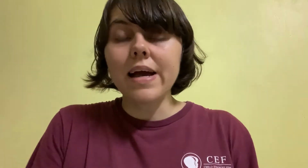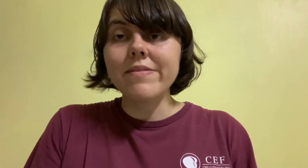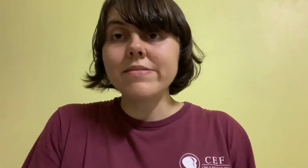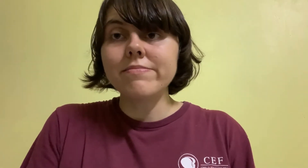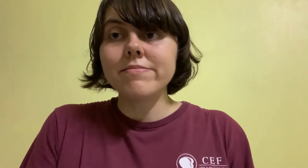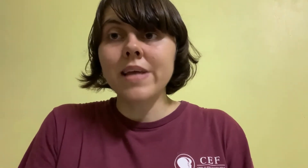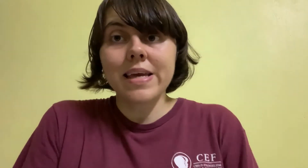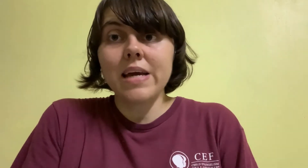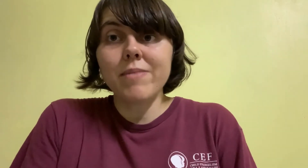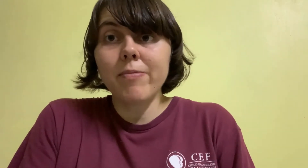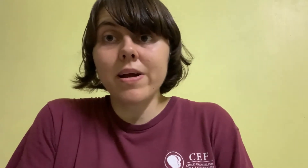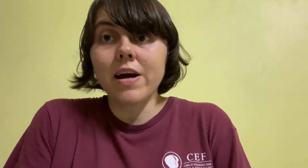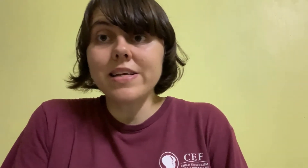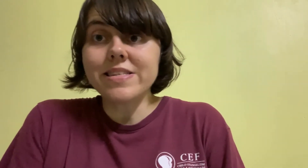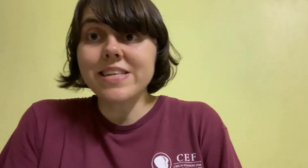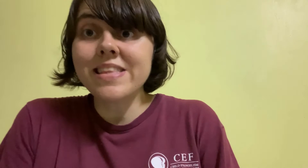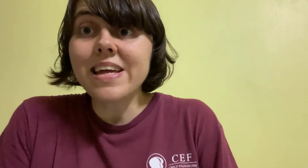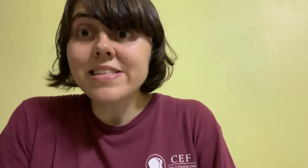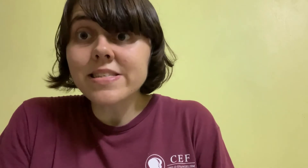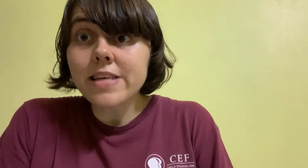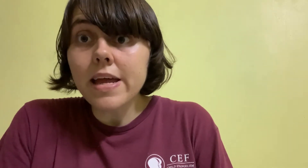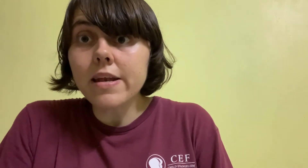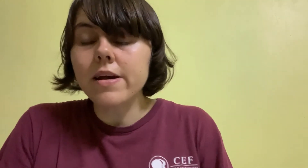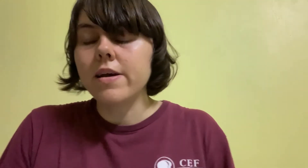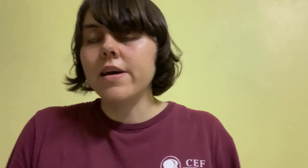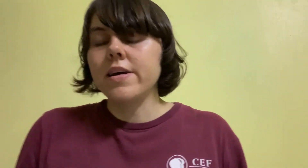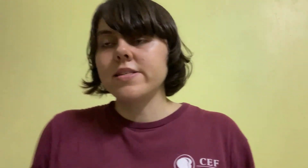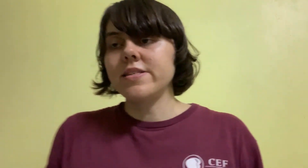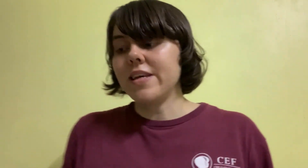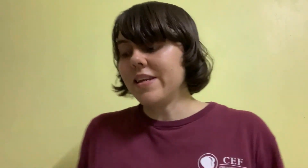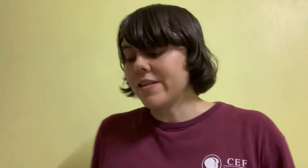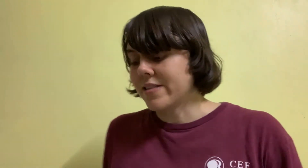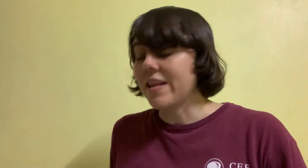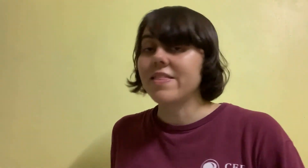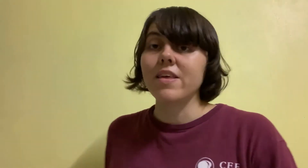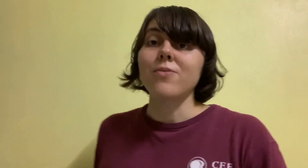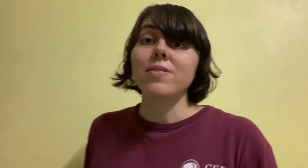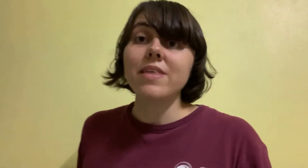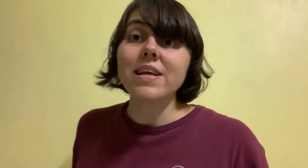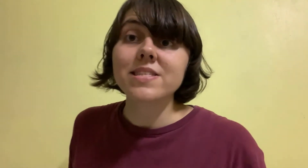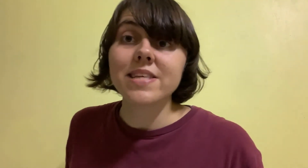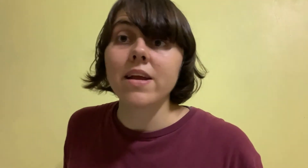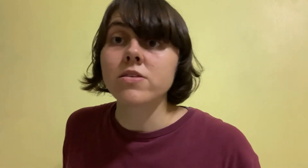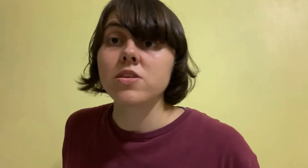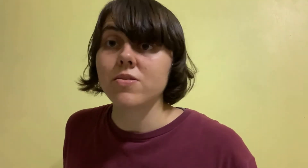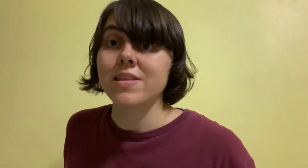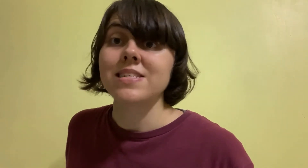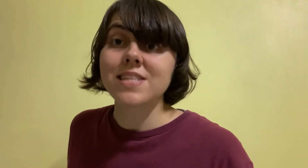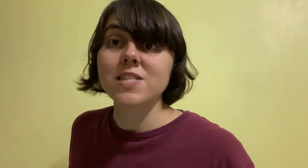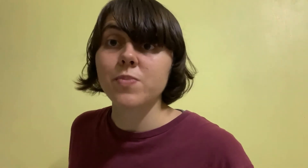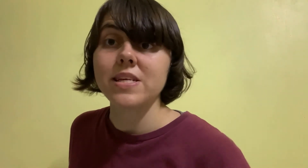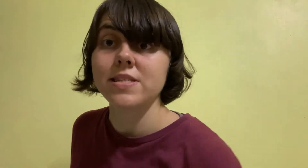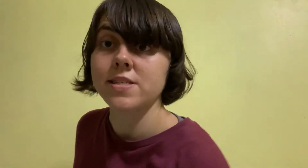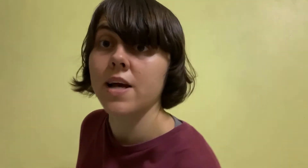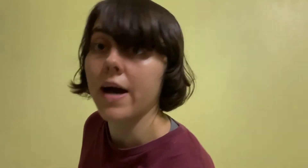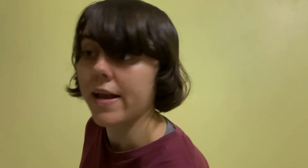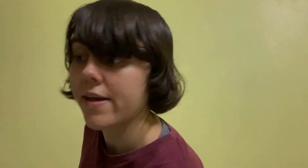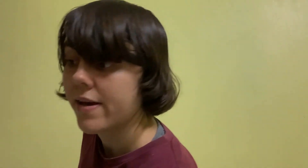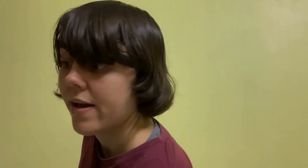heaven that can't be where God is, and that is sin. Sin is anything you think, say, or do that displeases God.